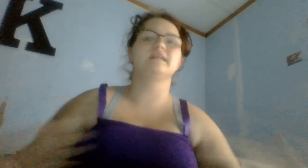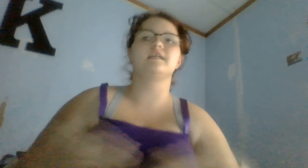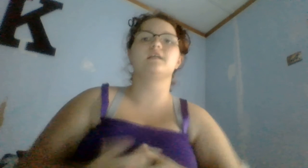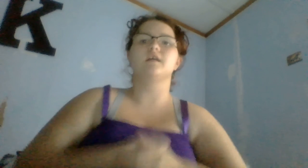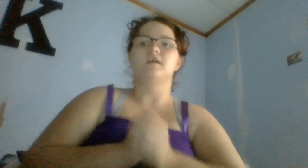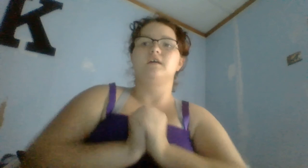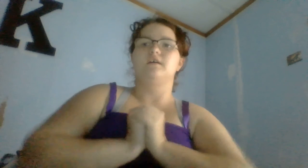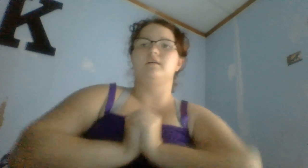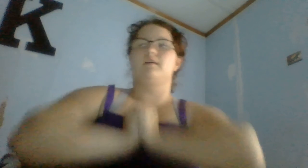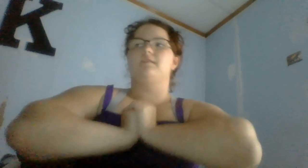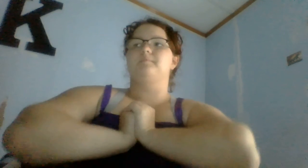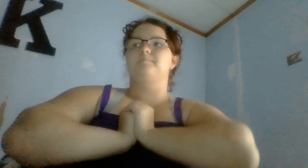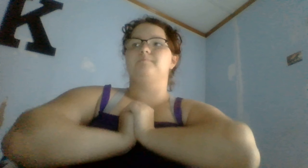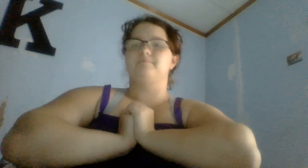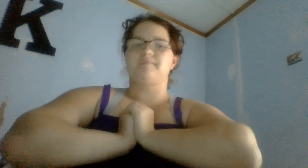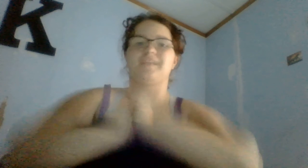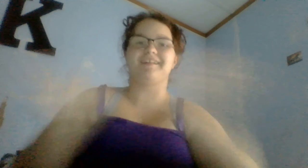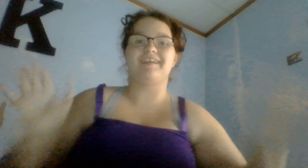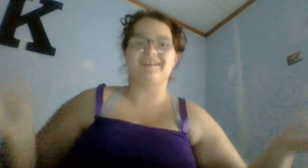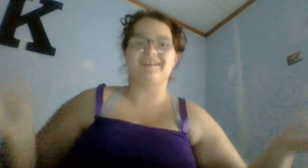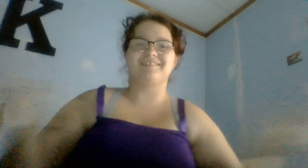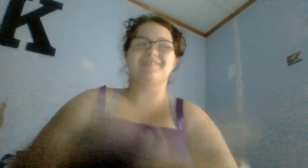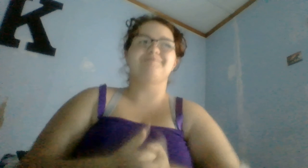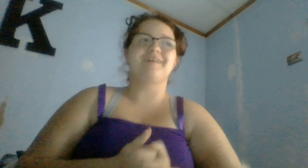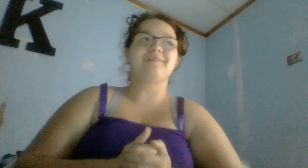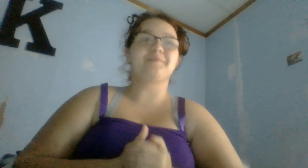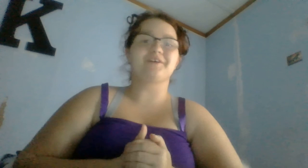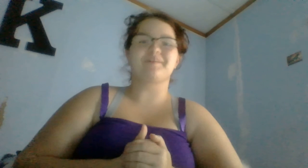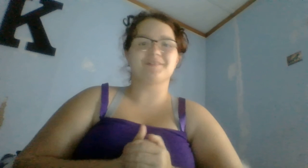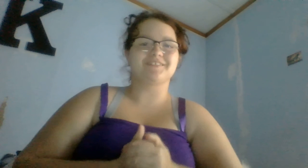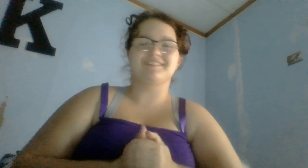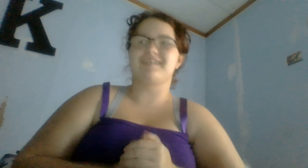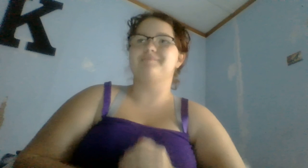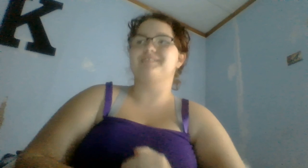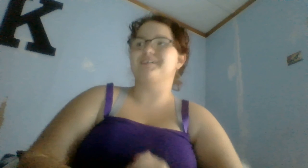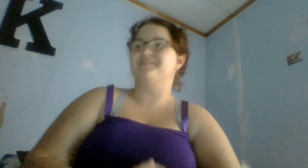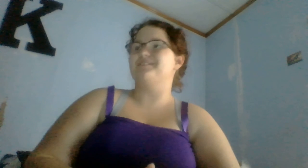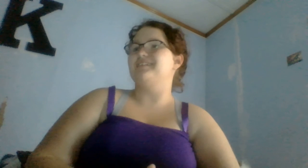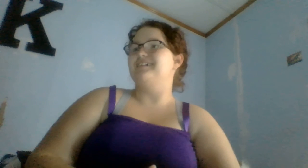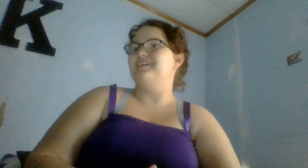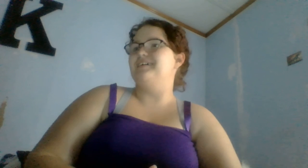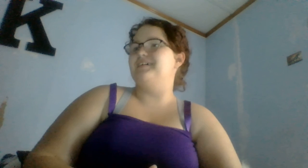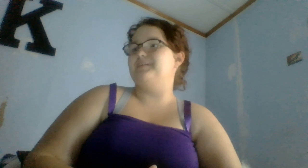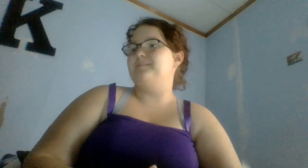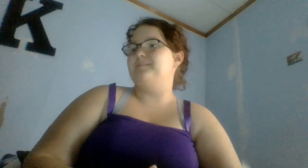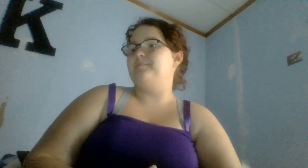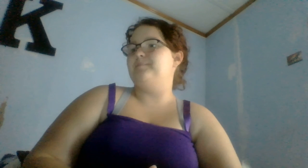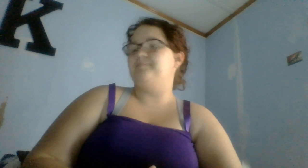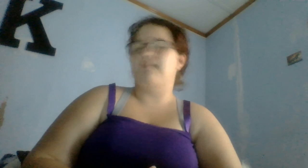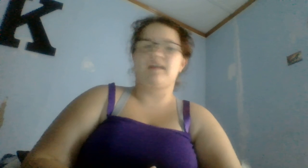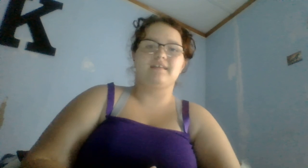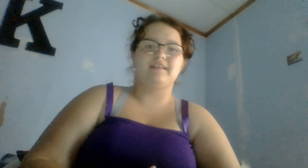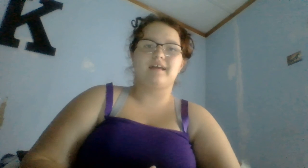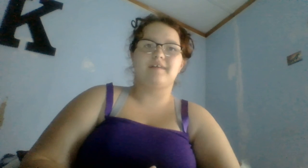thing um and yeah so i'll be working most of the time so um yeah